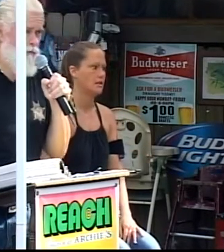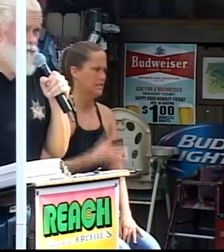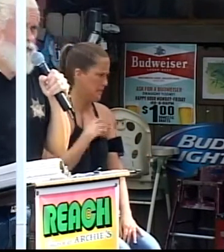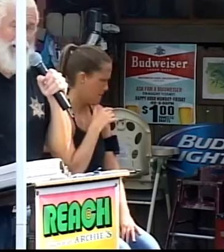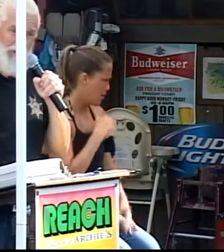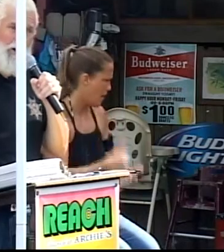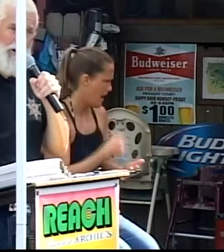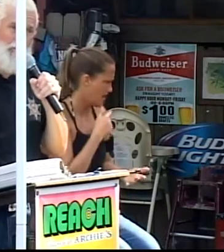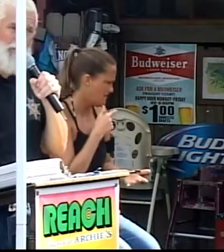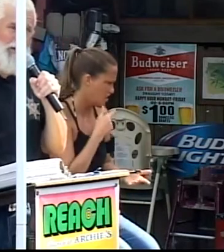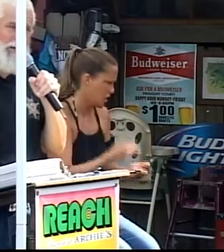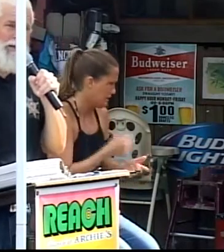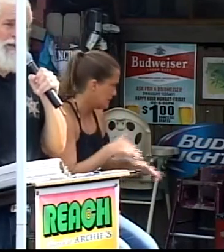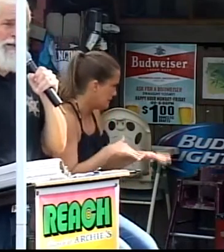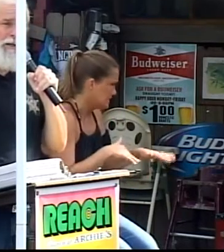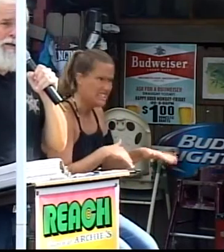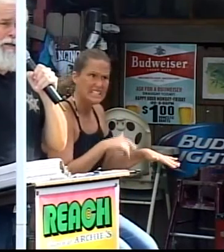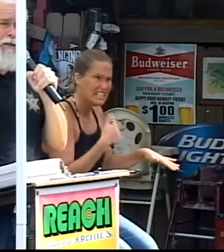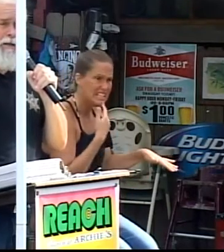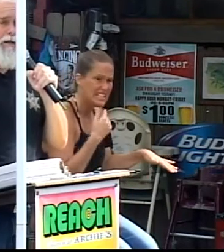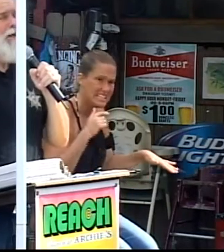going to go after him. And that's a horrible thing.